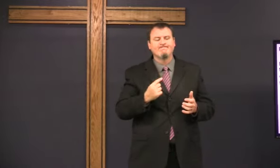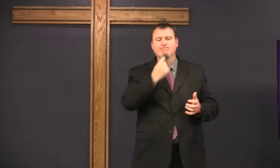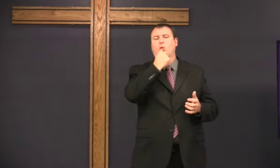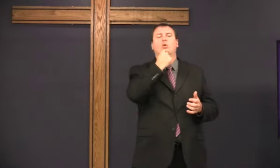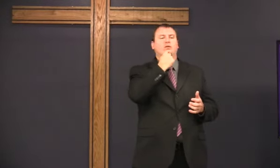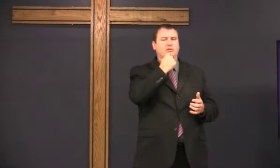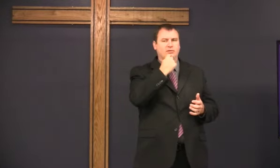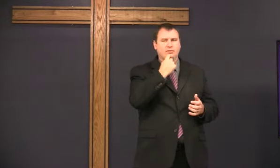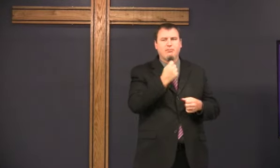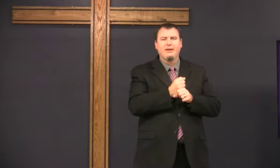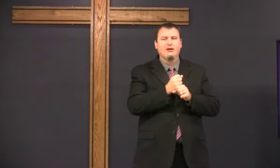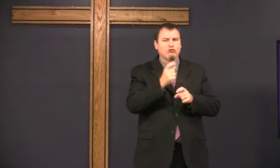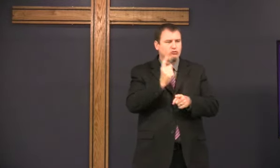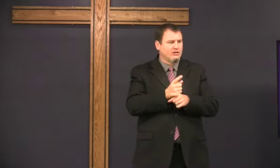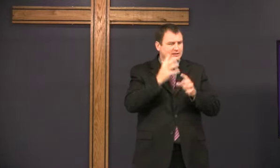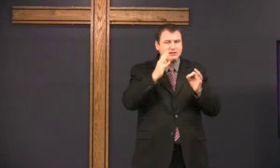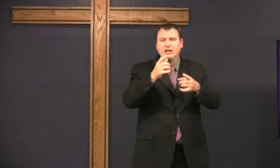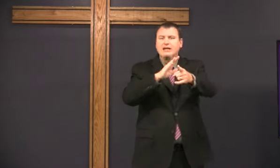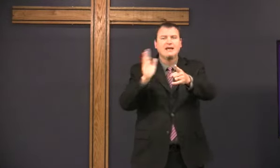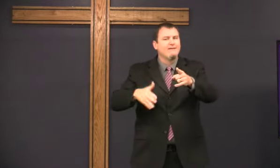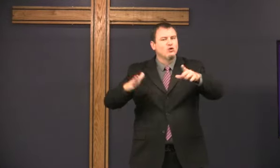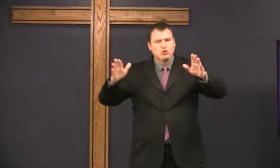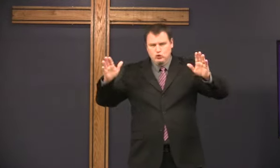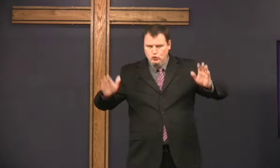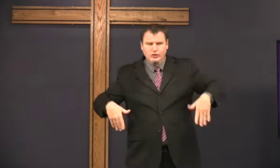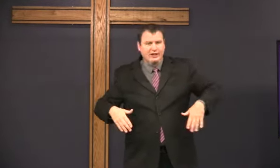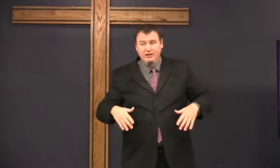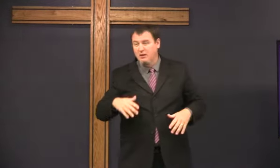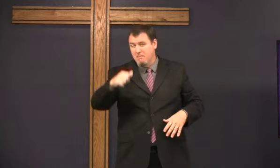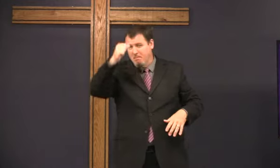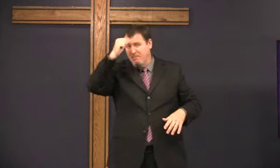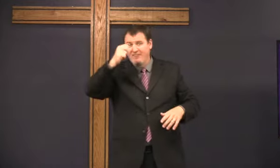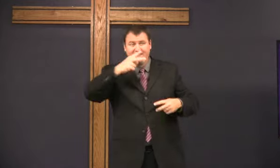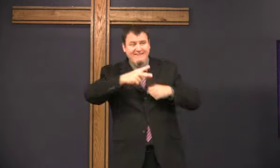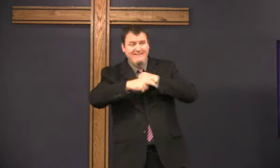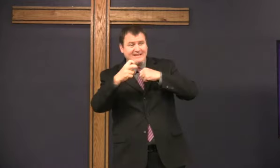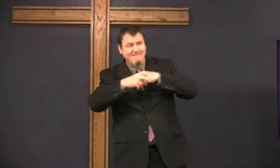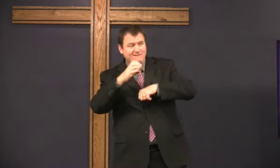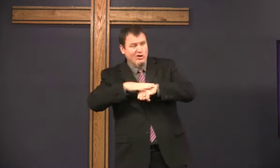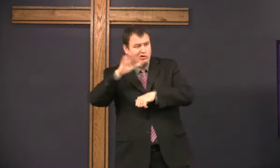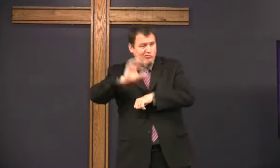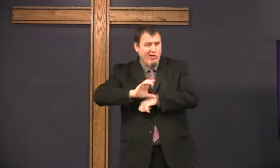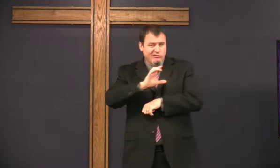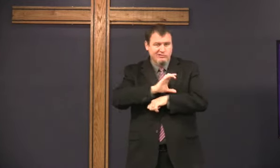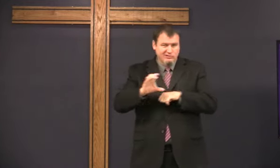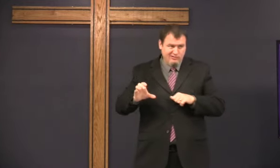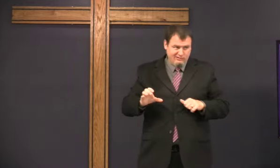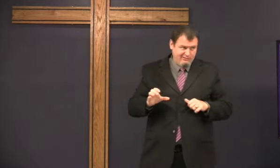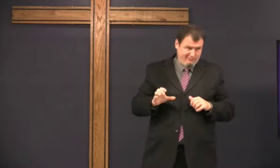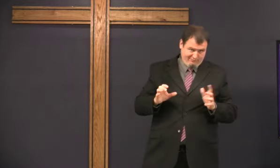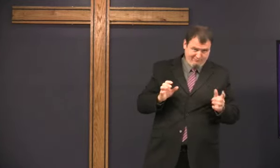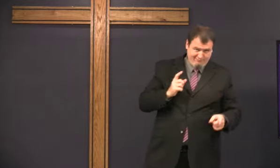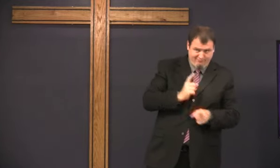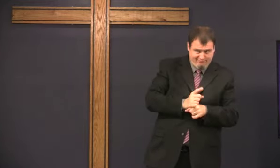never, never disappointing. Right. It's never too late. The thief on the